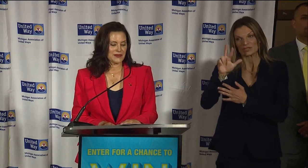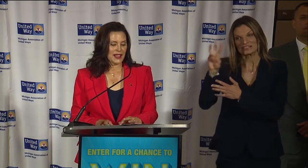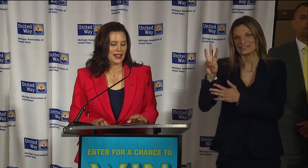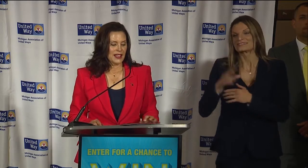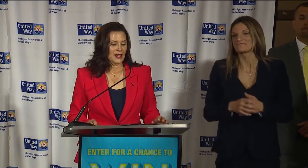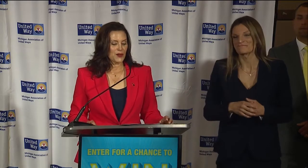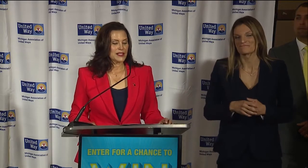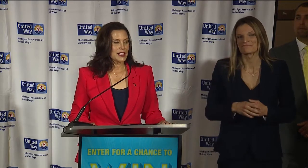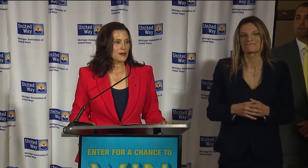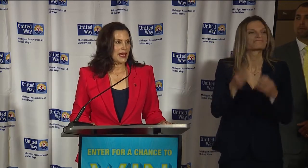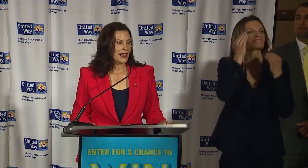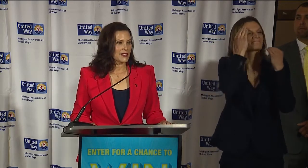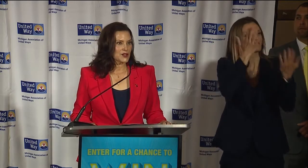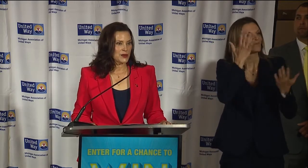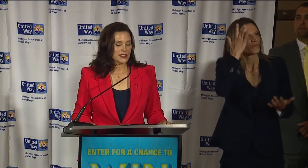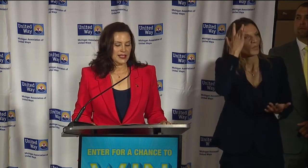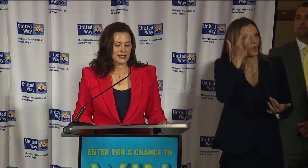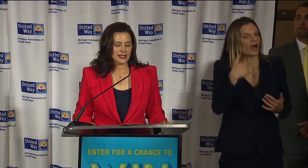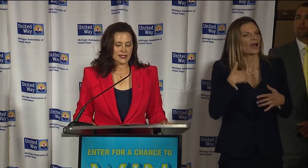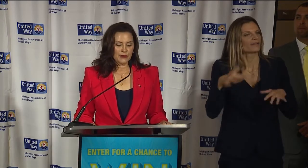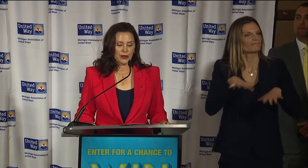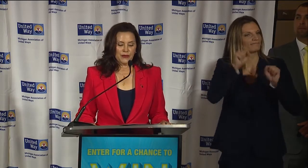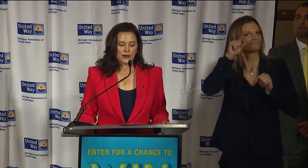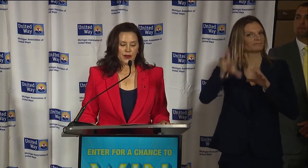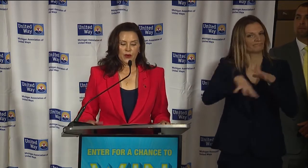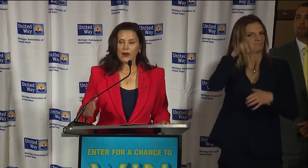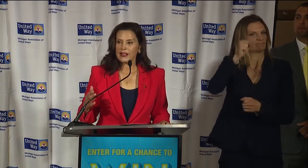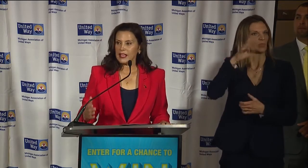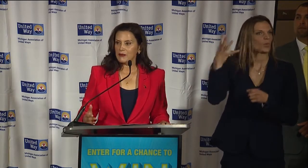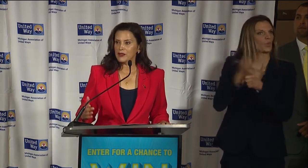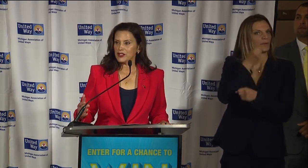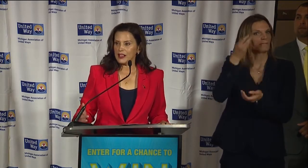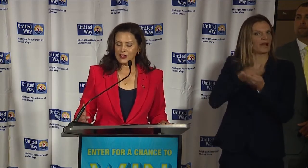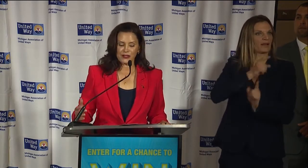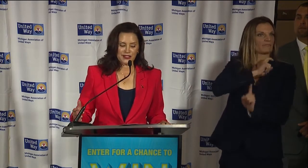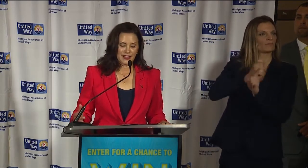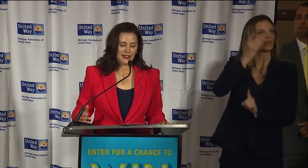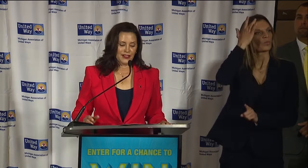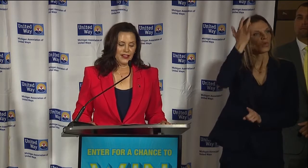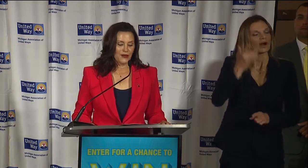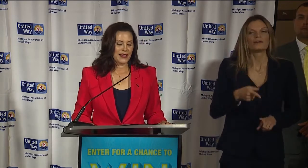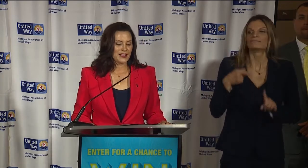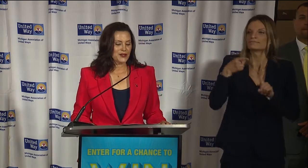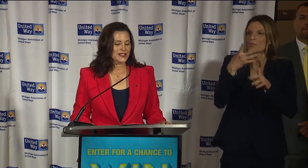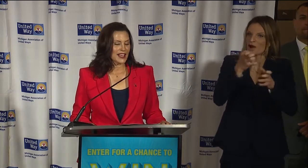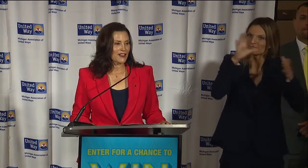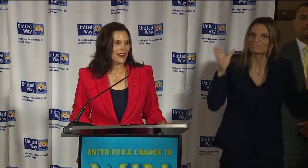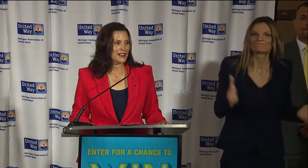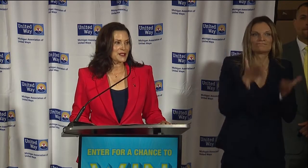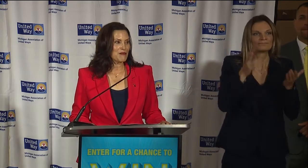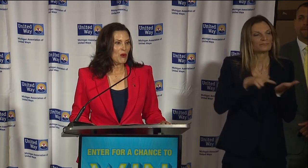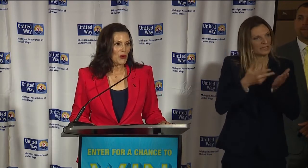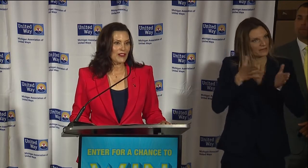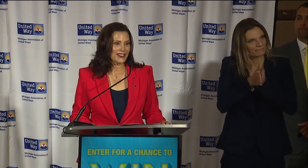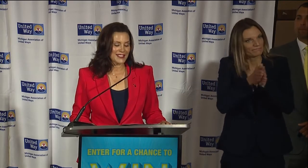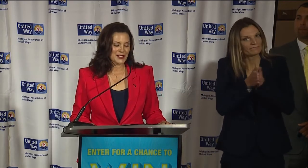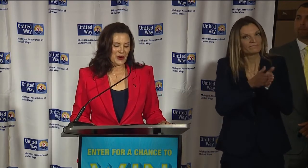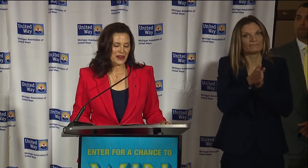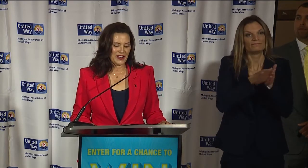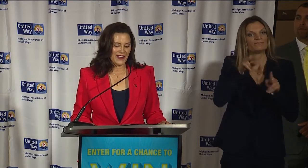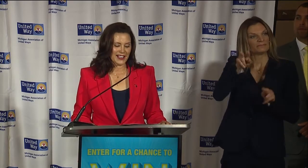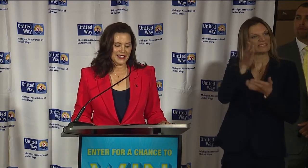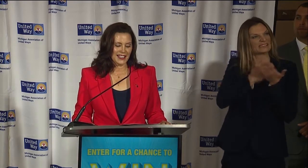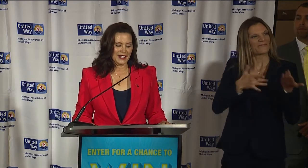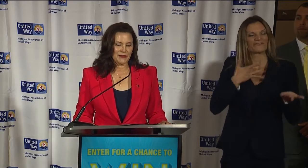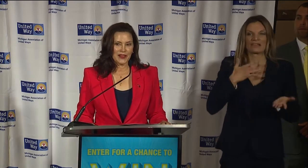888-535-6136. Now, the reasoning behind this sweepstakes is simple. We want to keep Michiganders safe. We need to incentivize more of us to